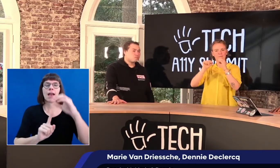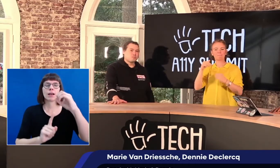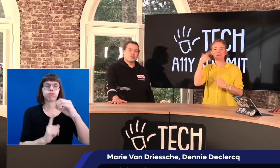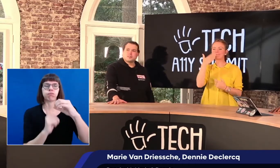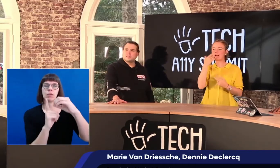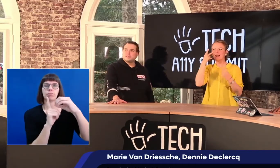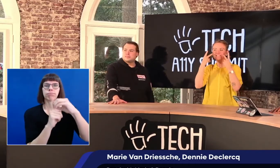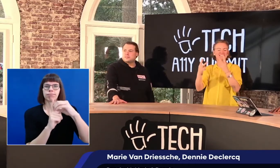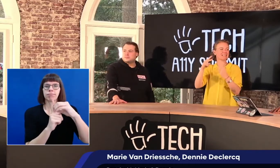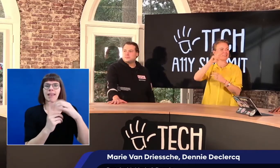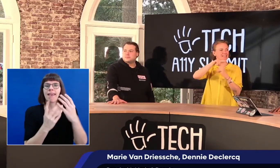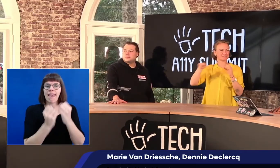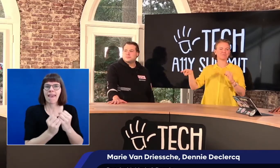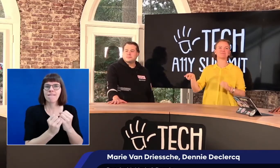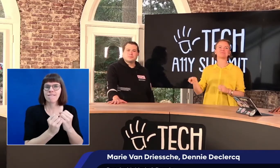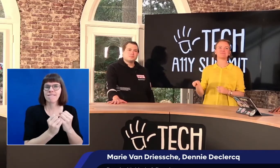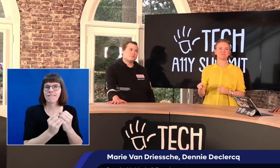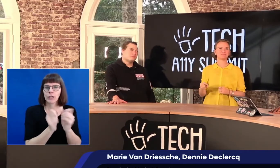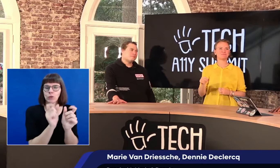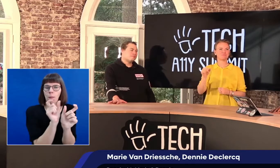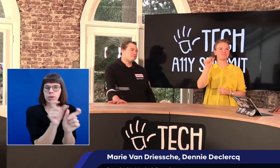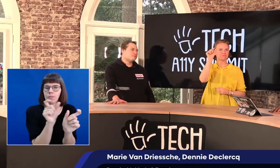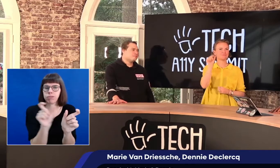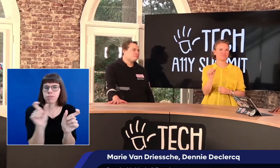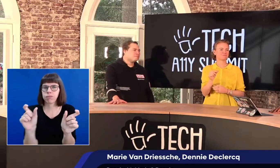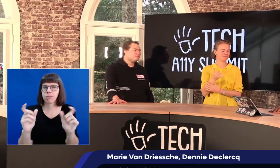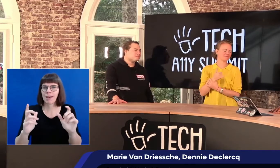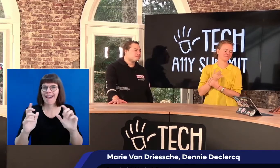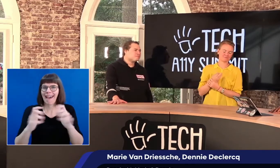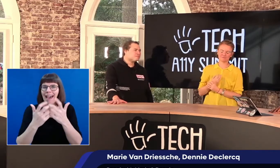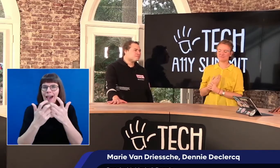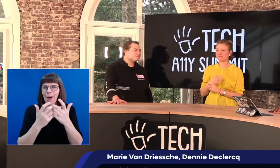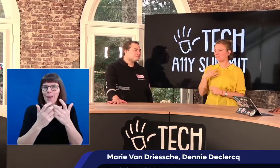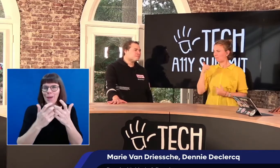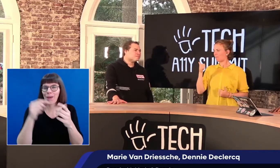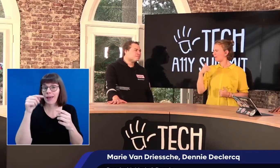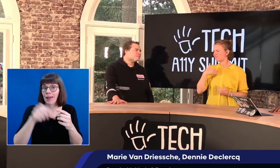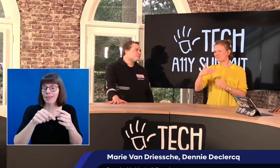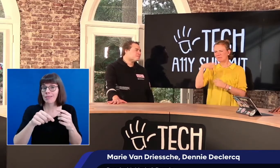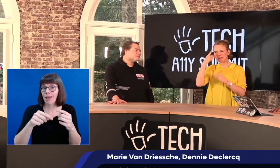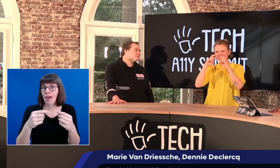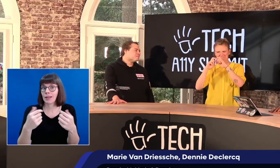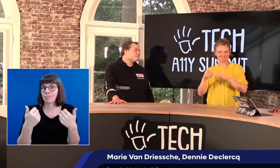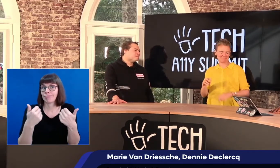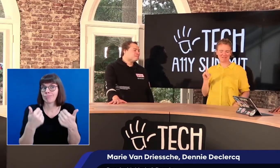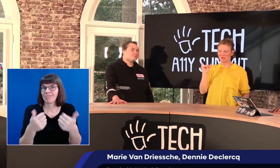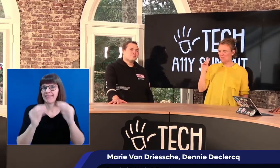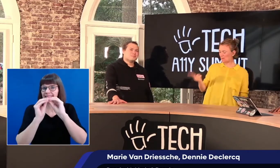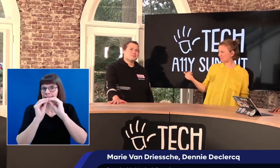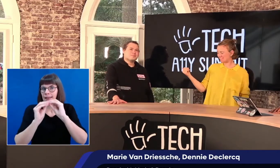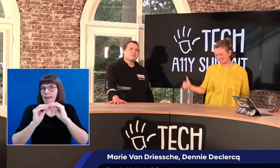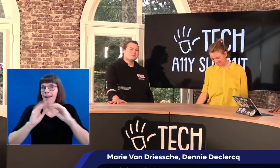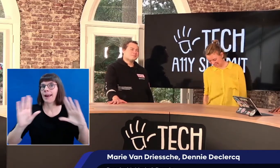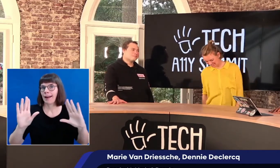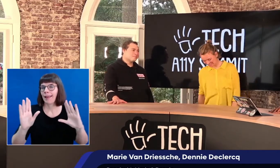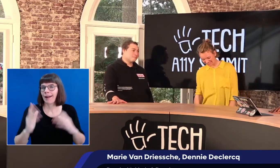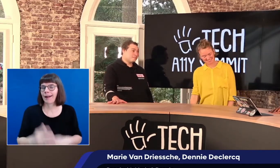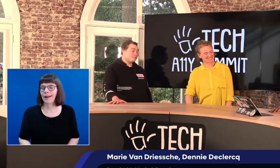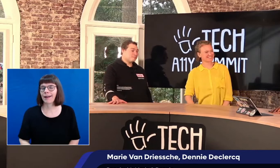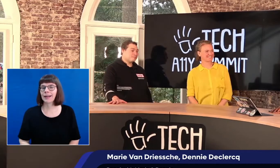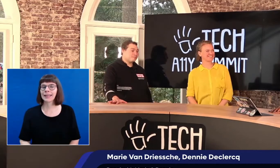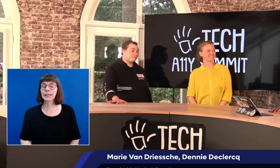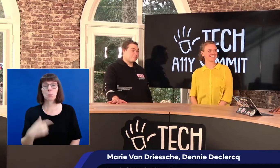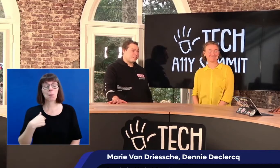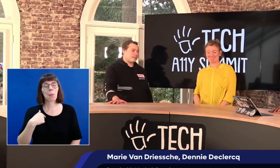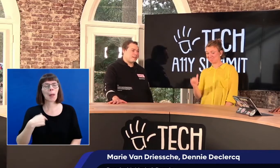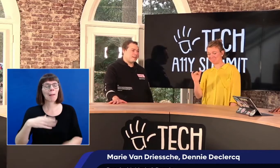to like conclude the character. So it has, the vertical line has to be clear. And something that I learned, I want to look into that more.